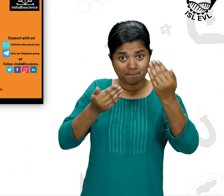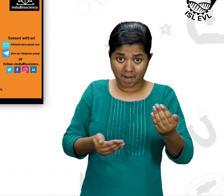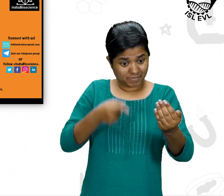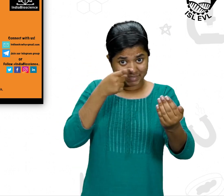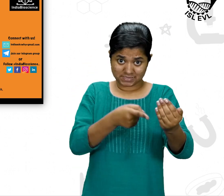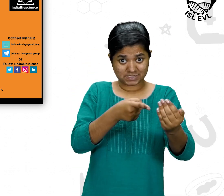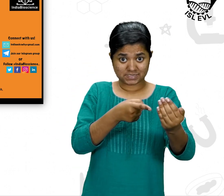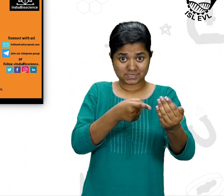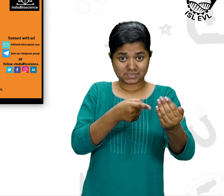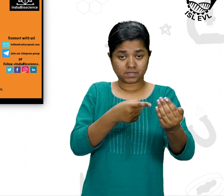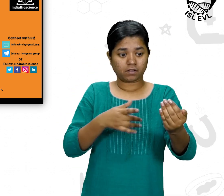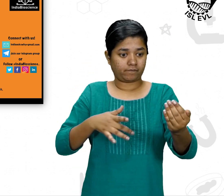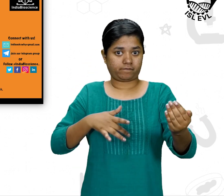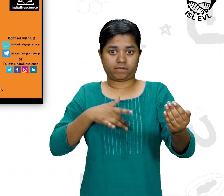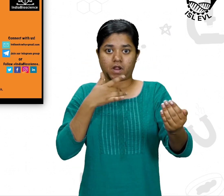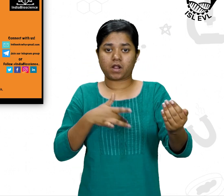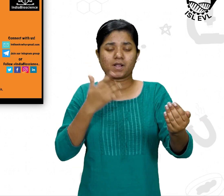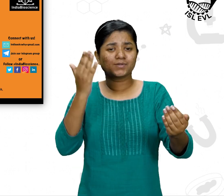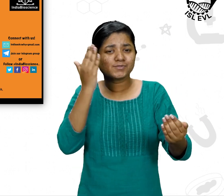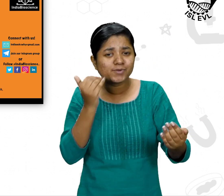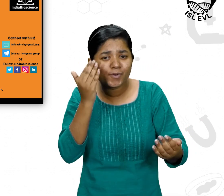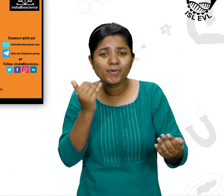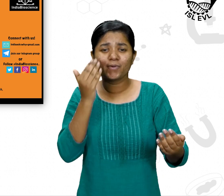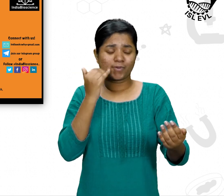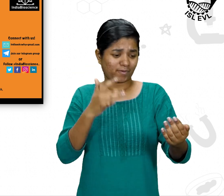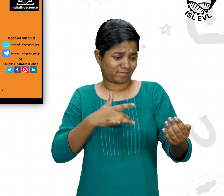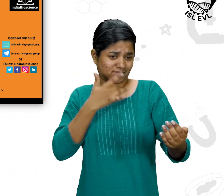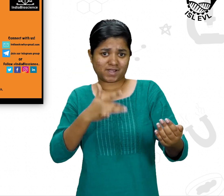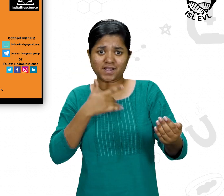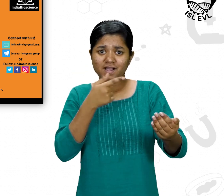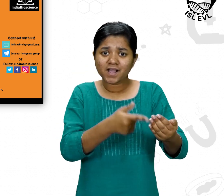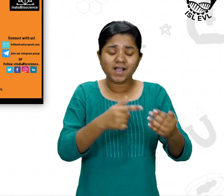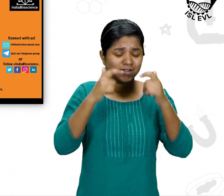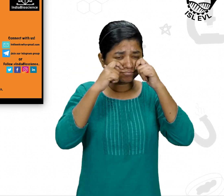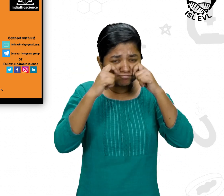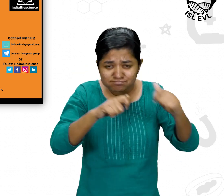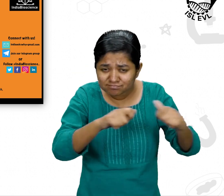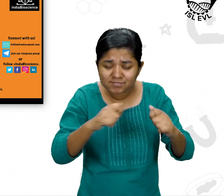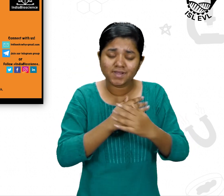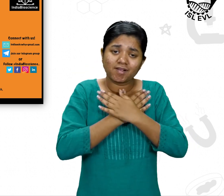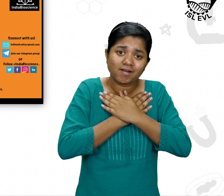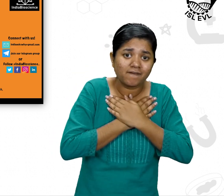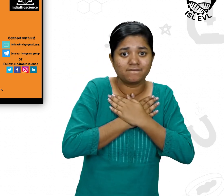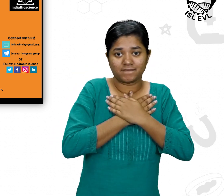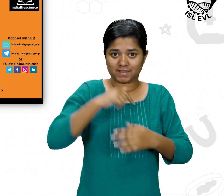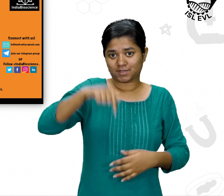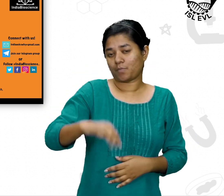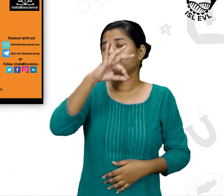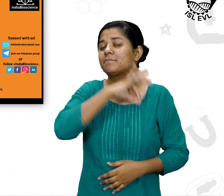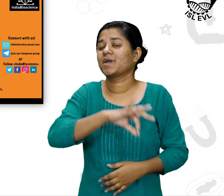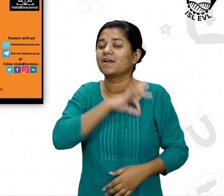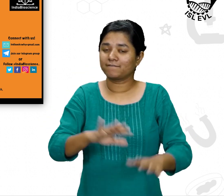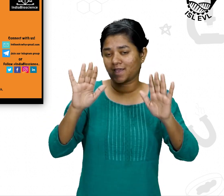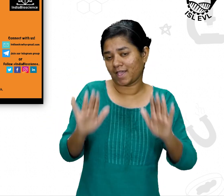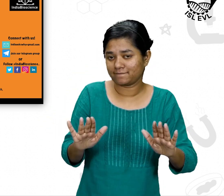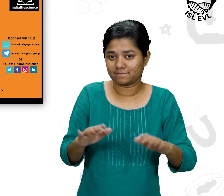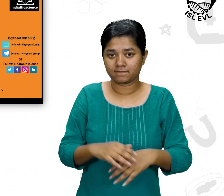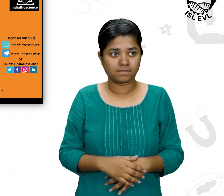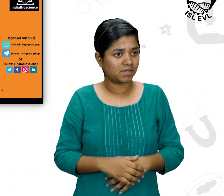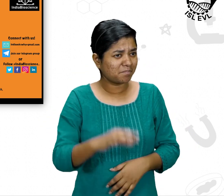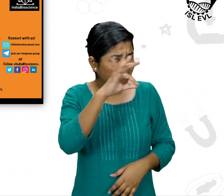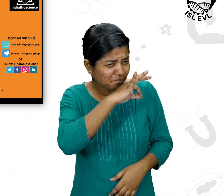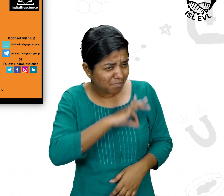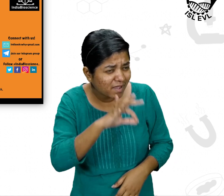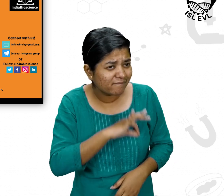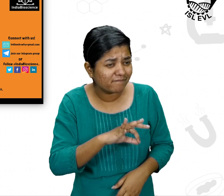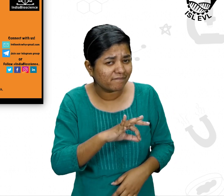Wait. Seem cute to us? So we only think that babies are cute? yes, at least that's what